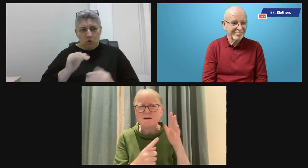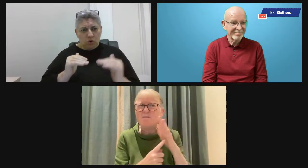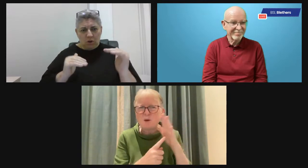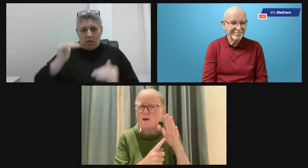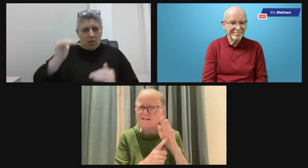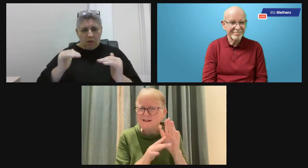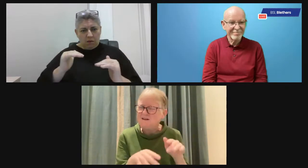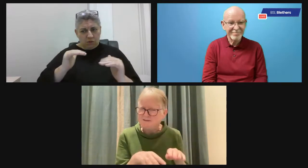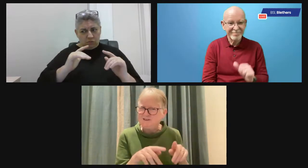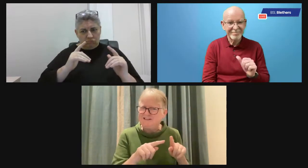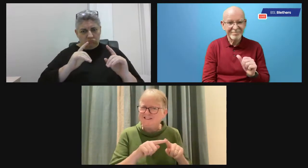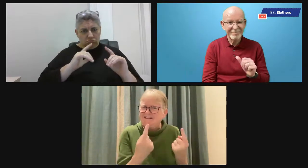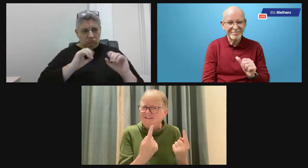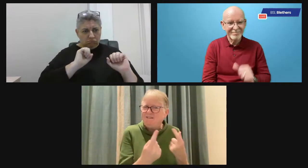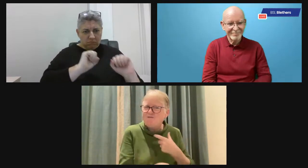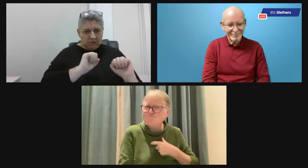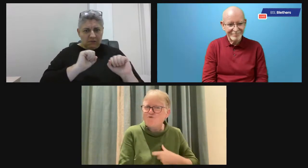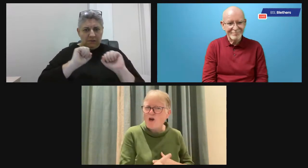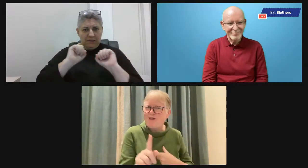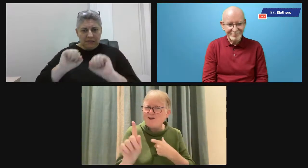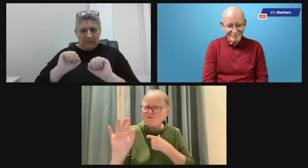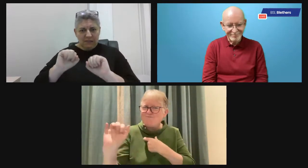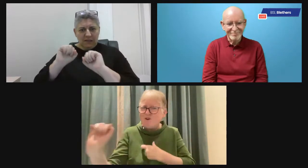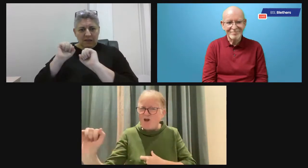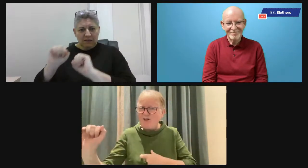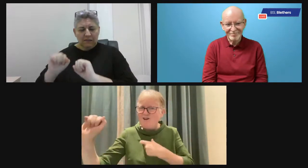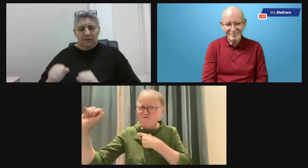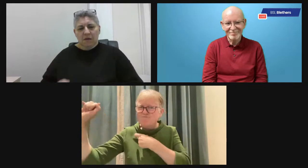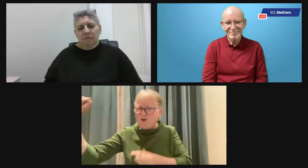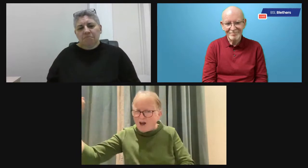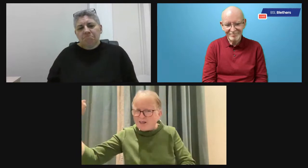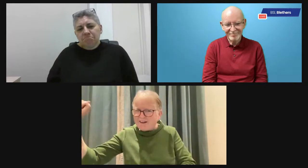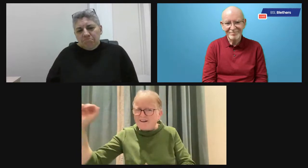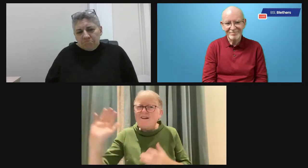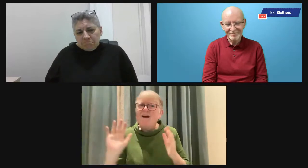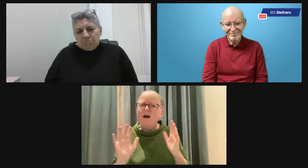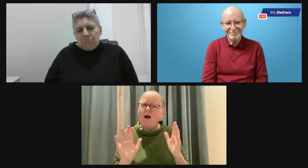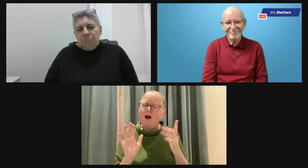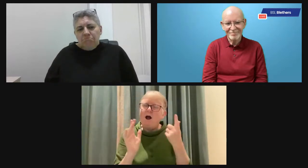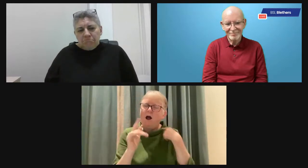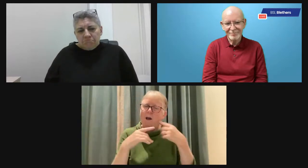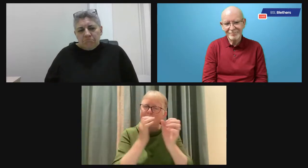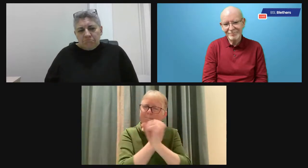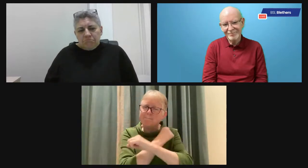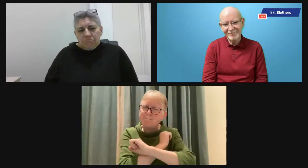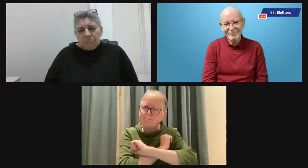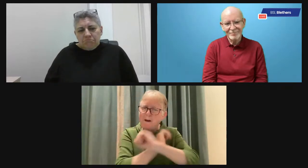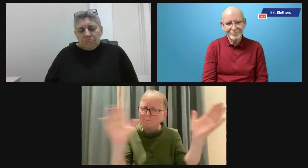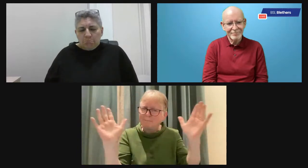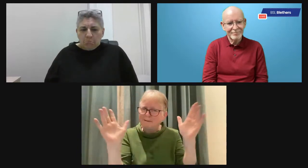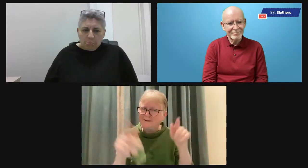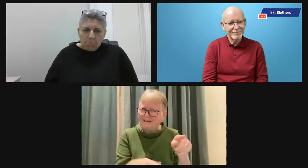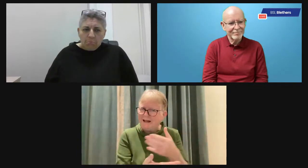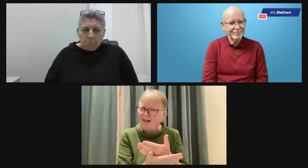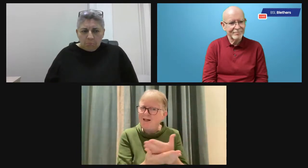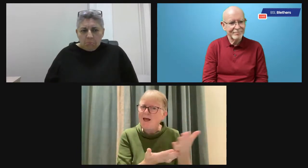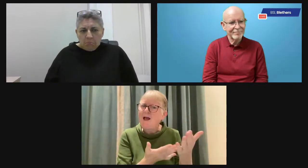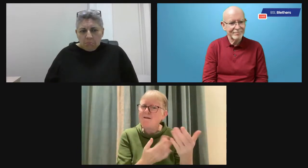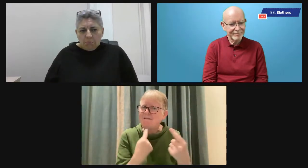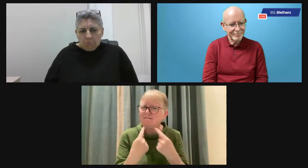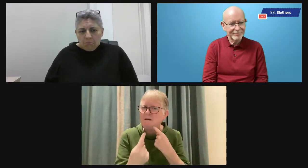actually they're doing the same important job? Yes. Yes, slightly different roles in each of these